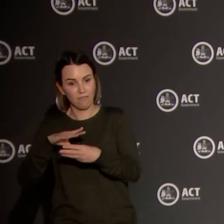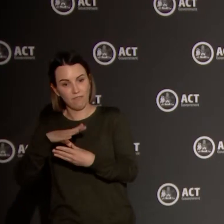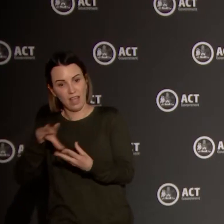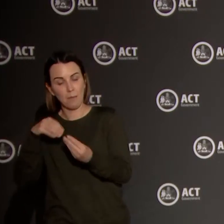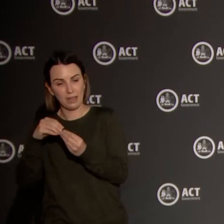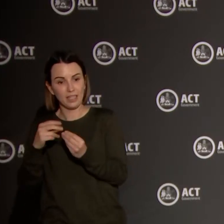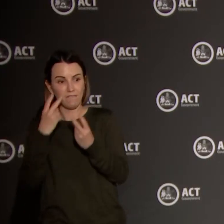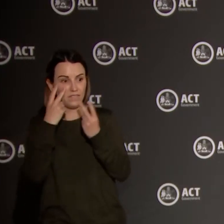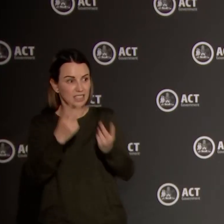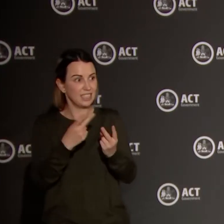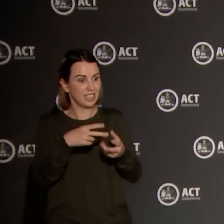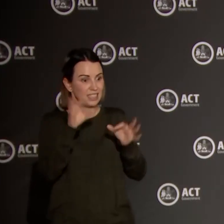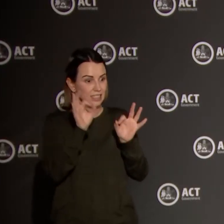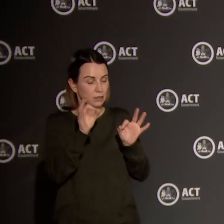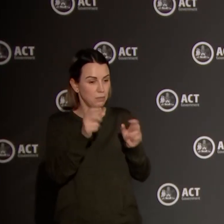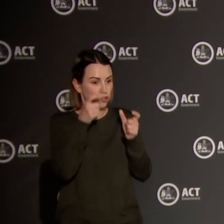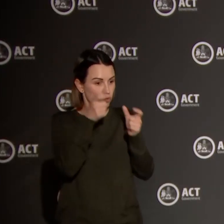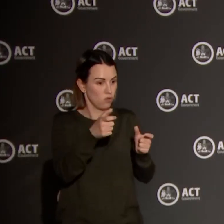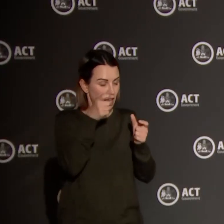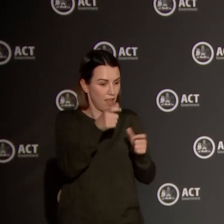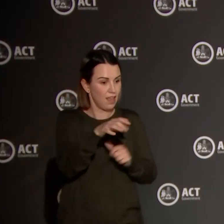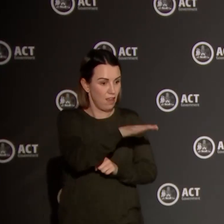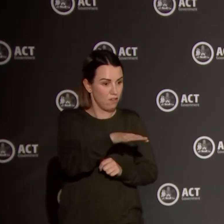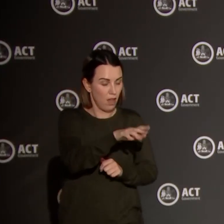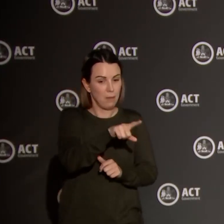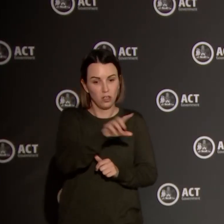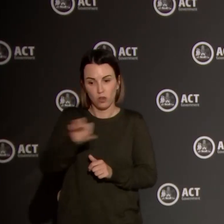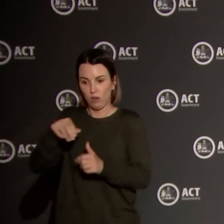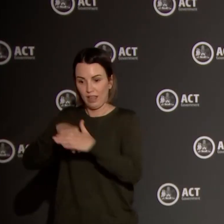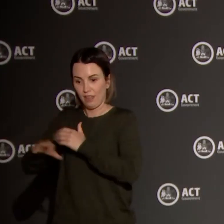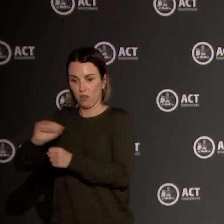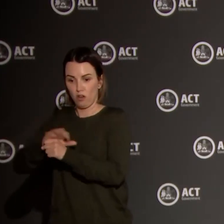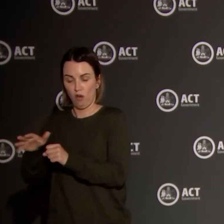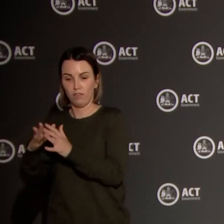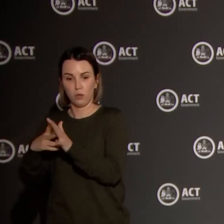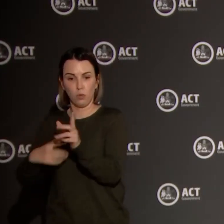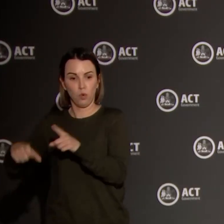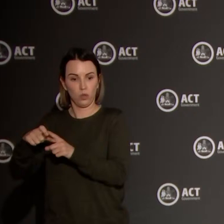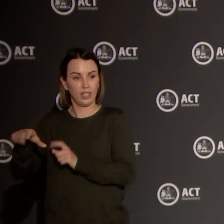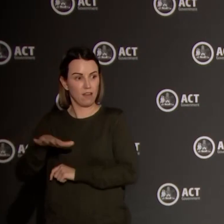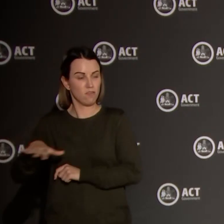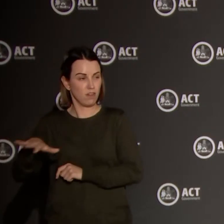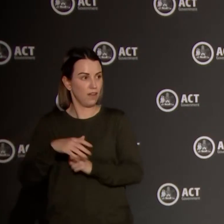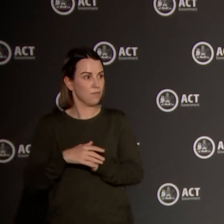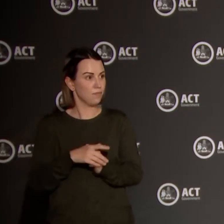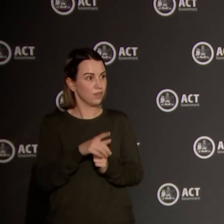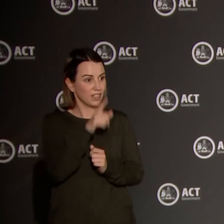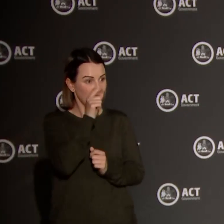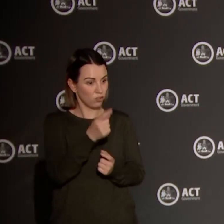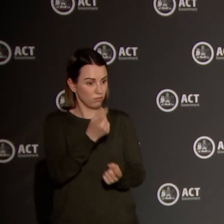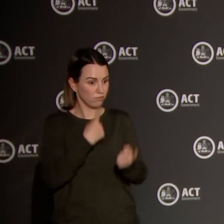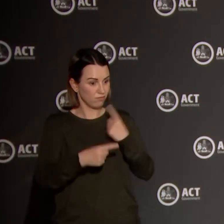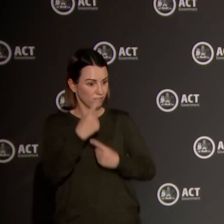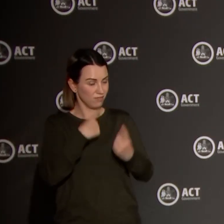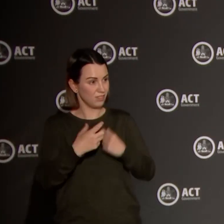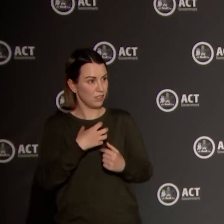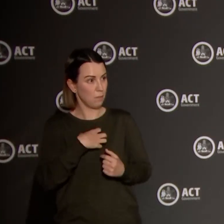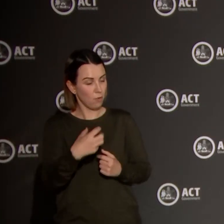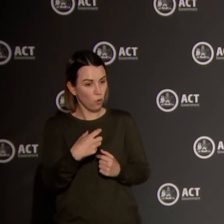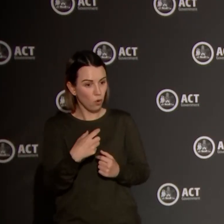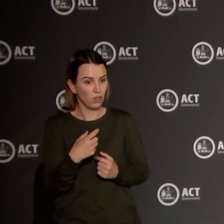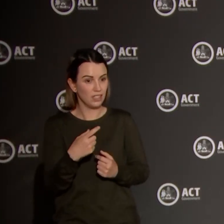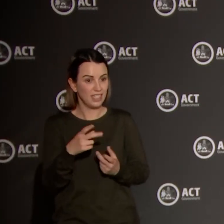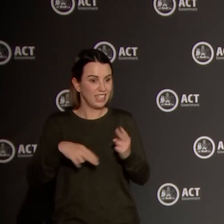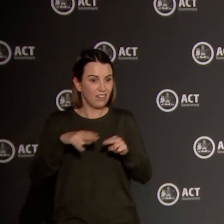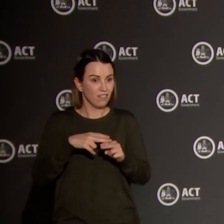in the special care nursery, but not in the impacted area. Can you provide any detail on whether the baby is particularly